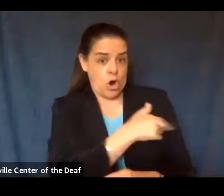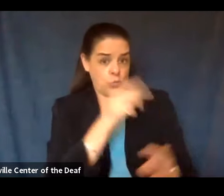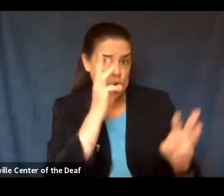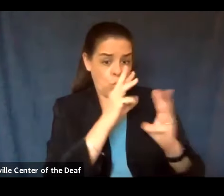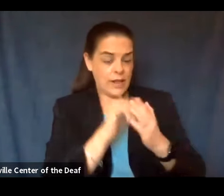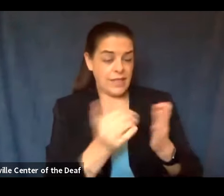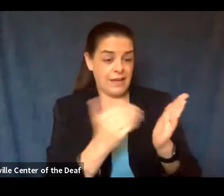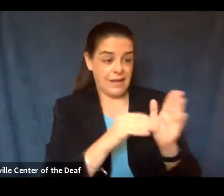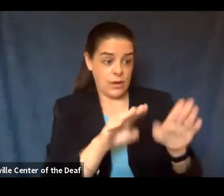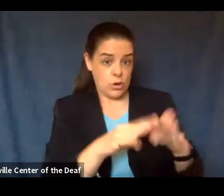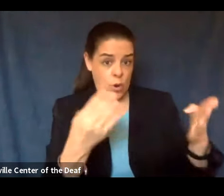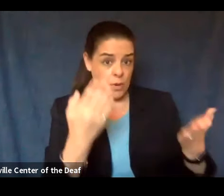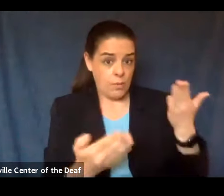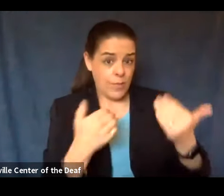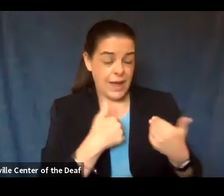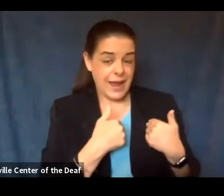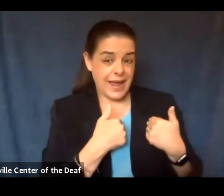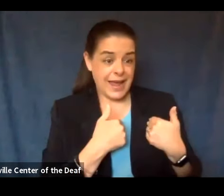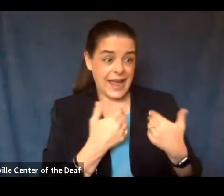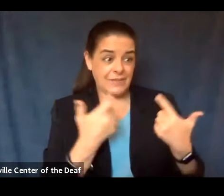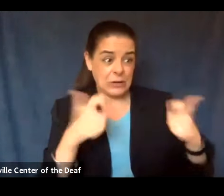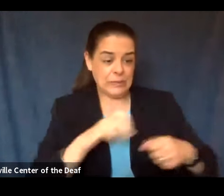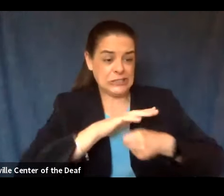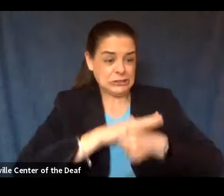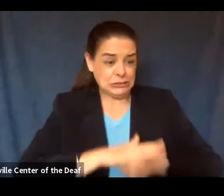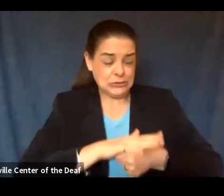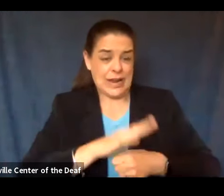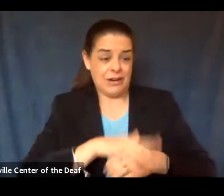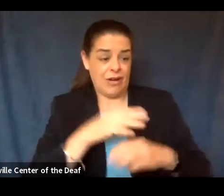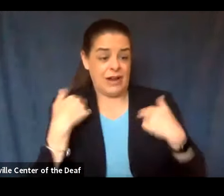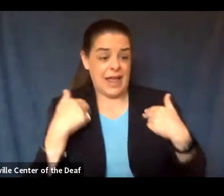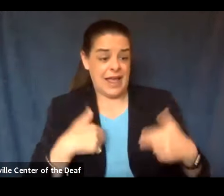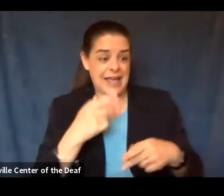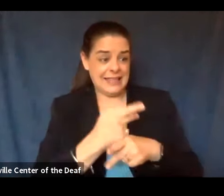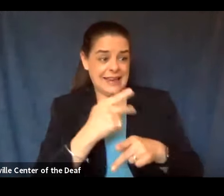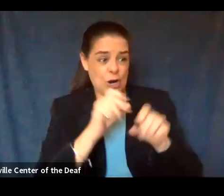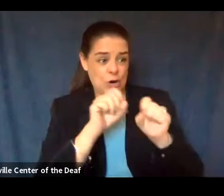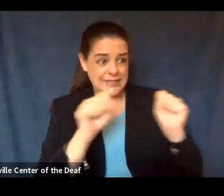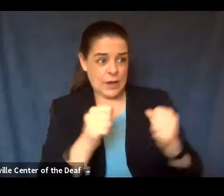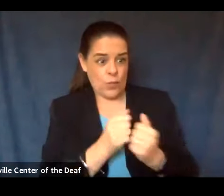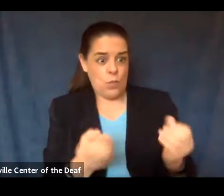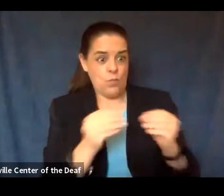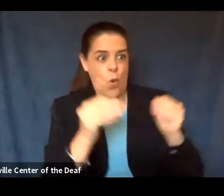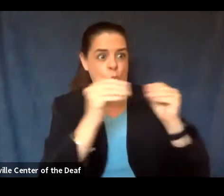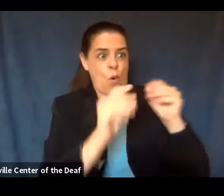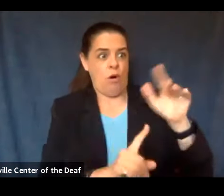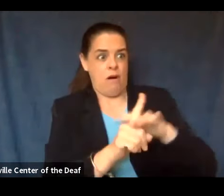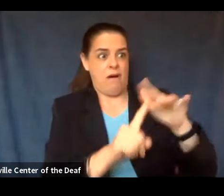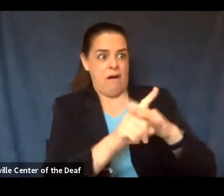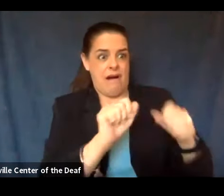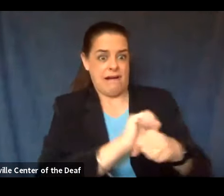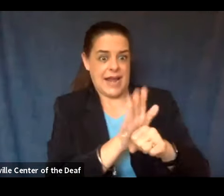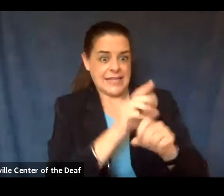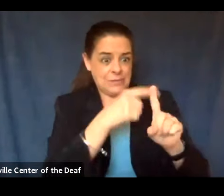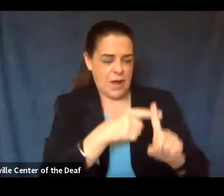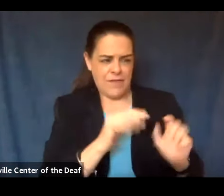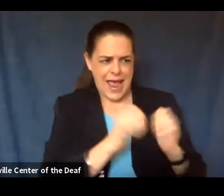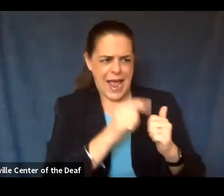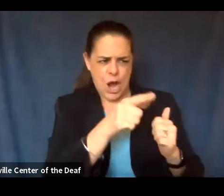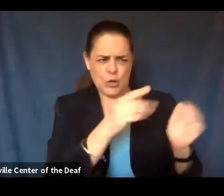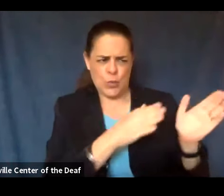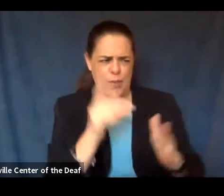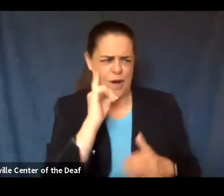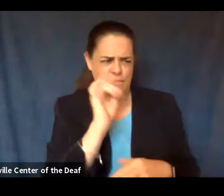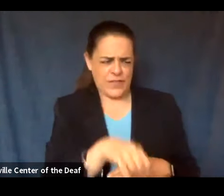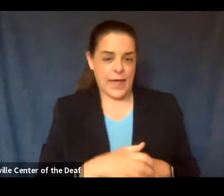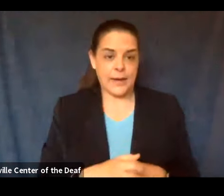the reopening, there might be renewed strain on the healthcare system with increased cases? And how are leaders preparing for that? So as I mentioned before, are